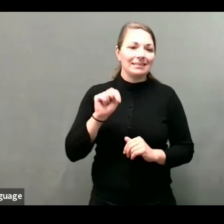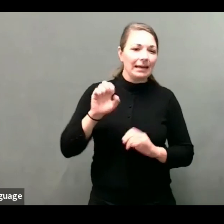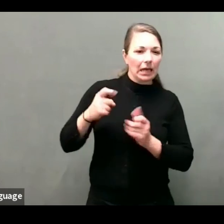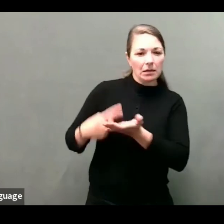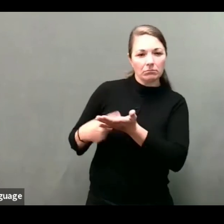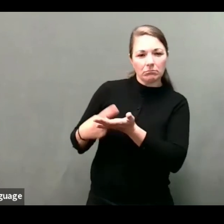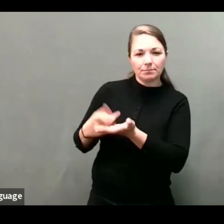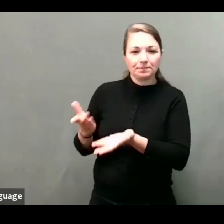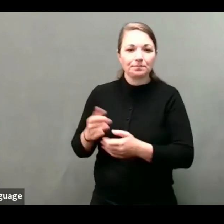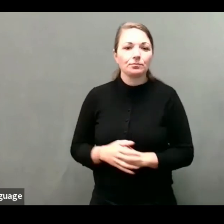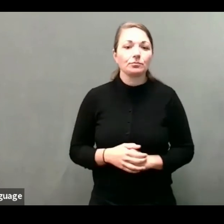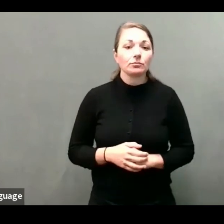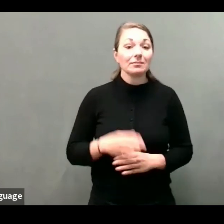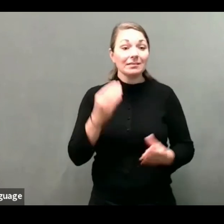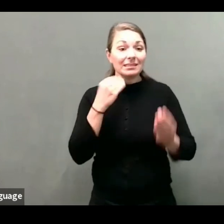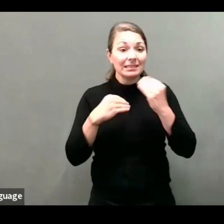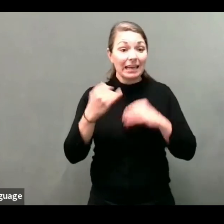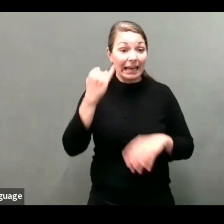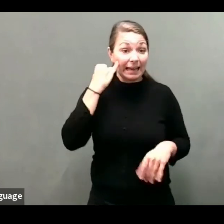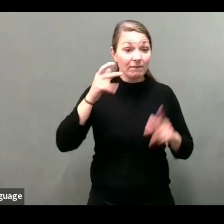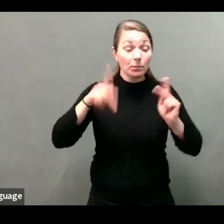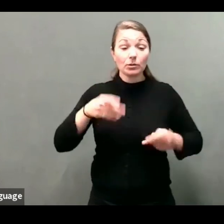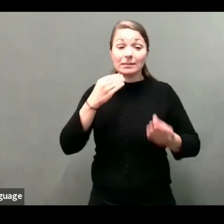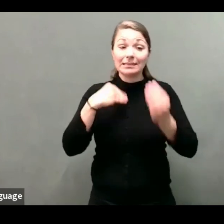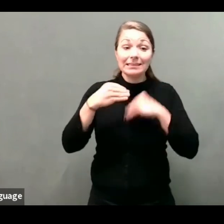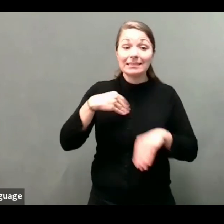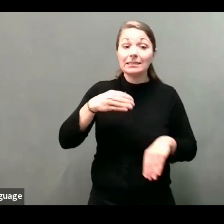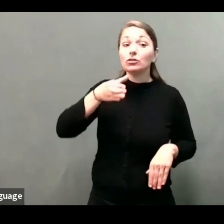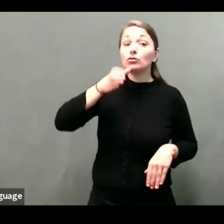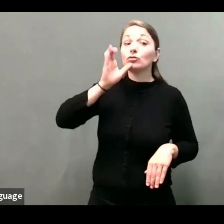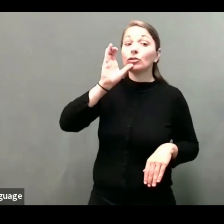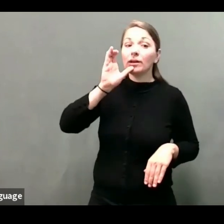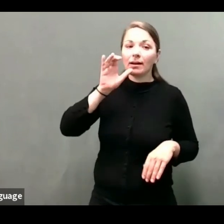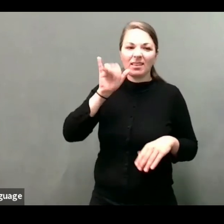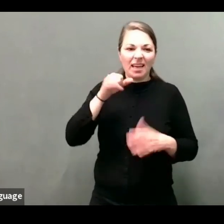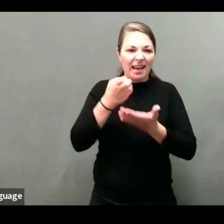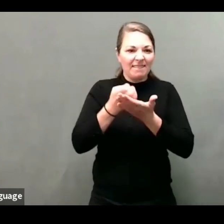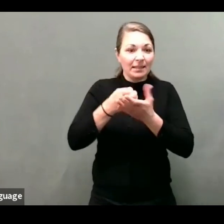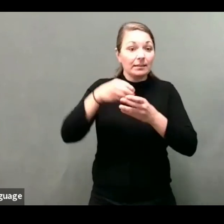that's available in the mouth. Changing